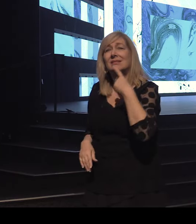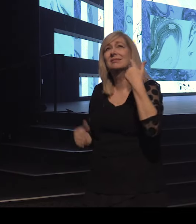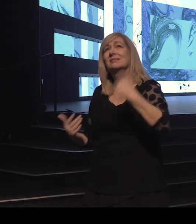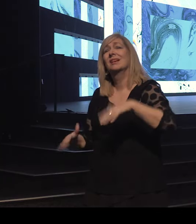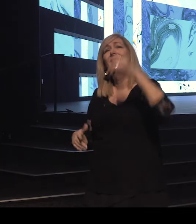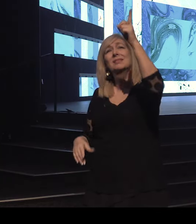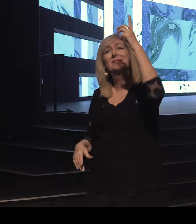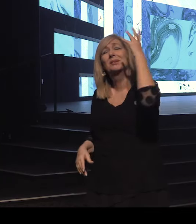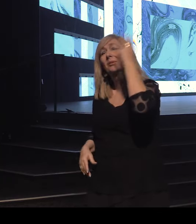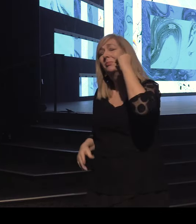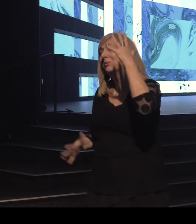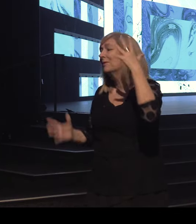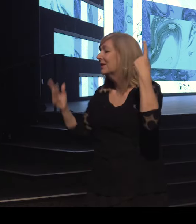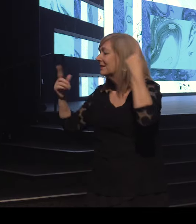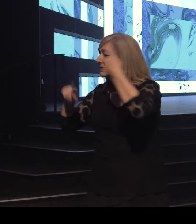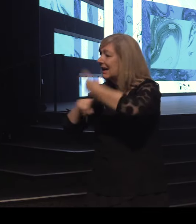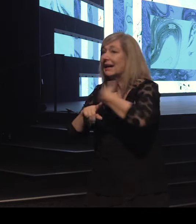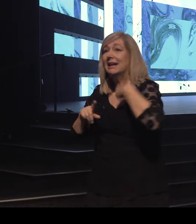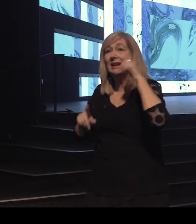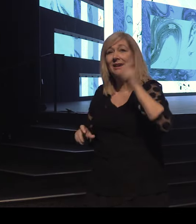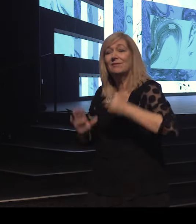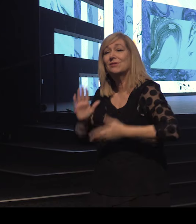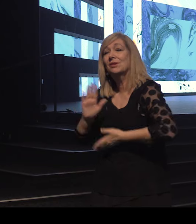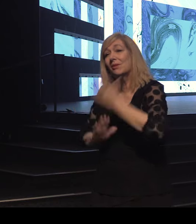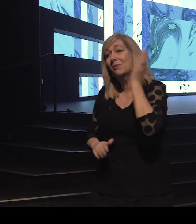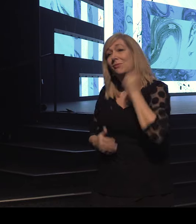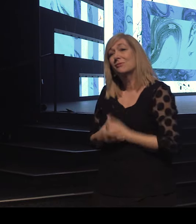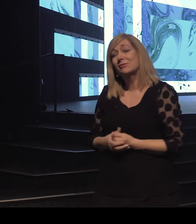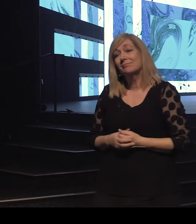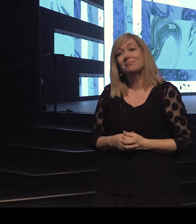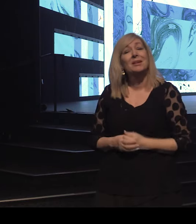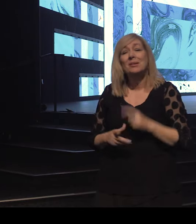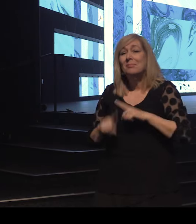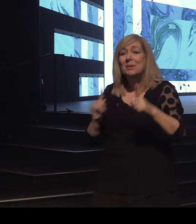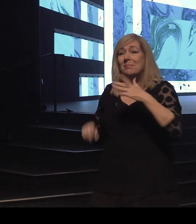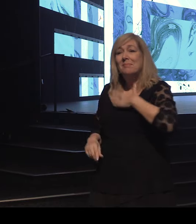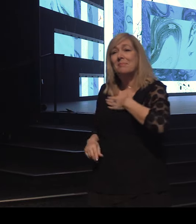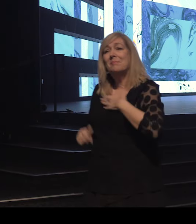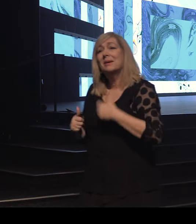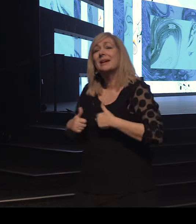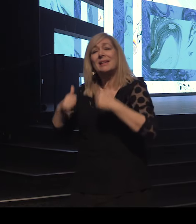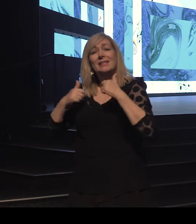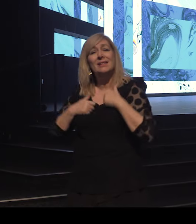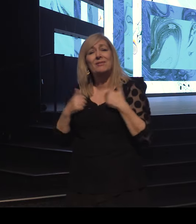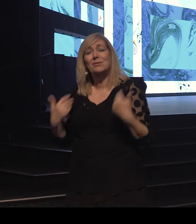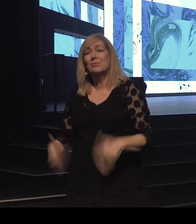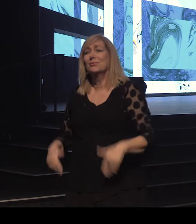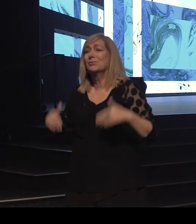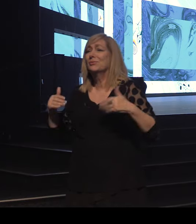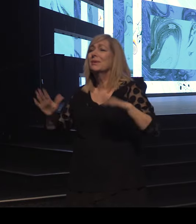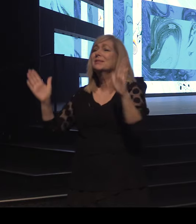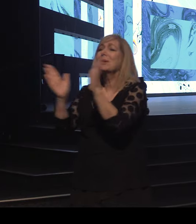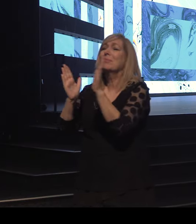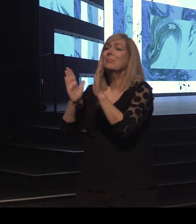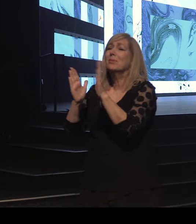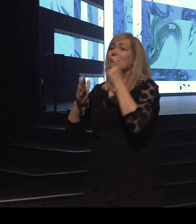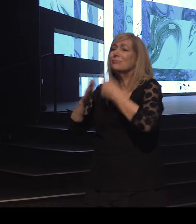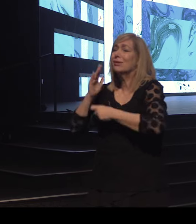a beautiful day, and I have to go. But my life is a small price to